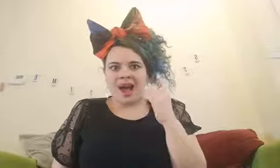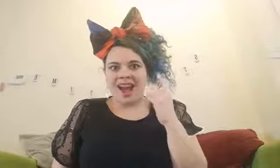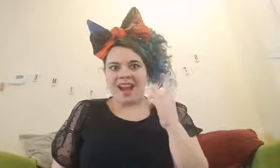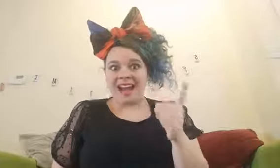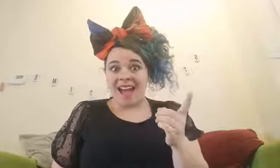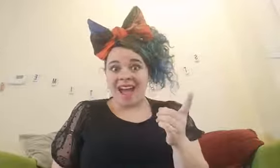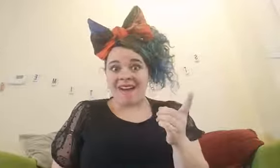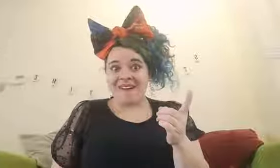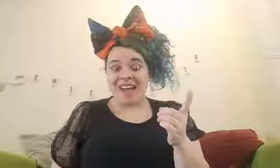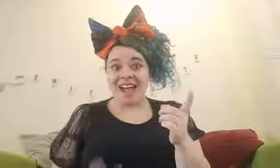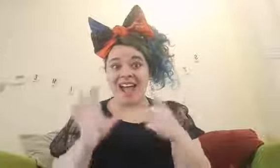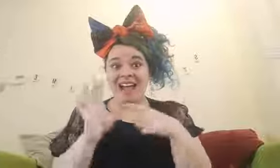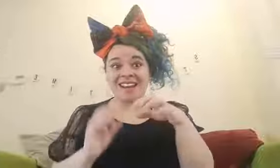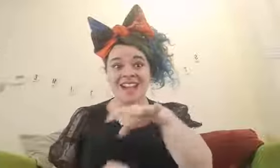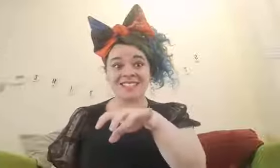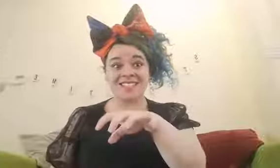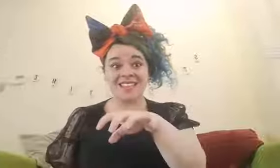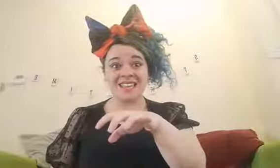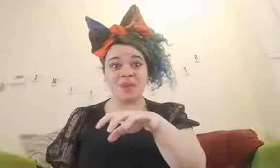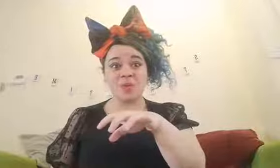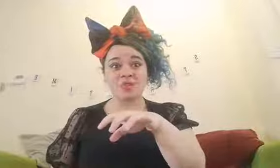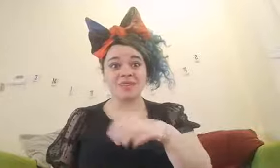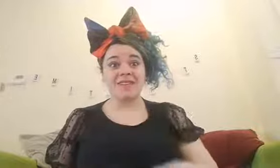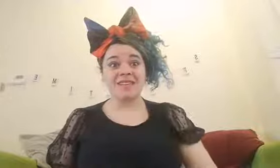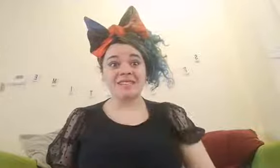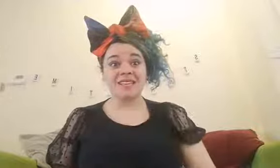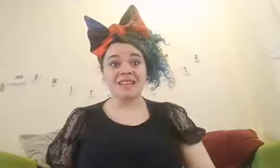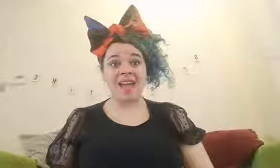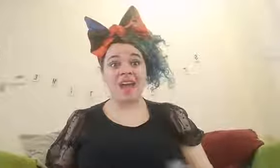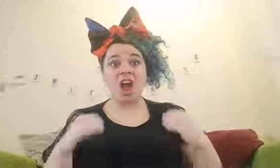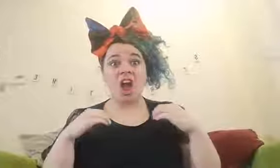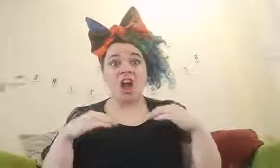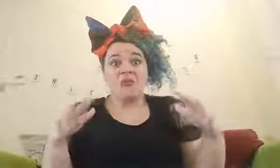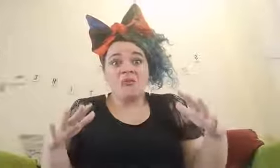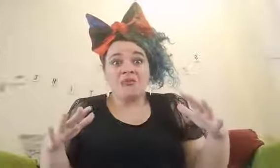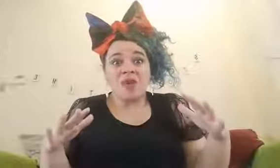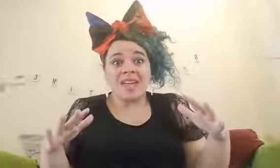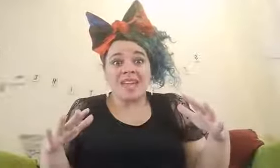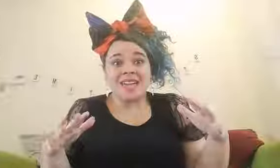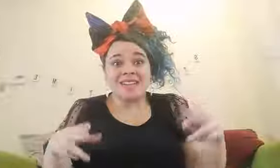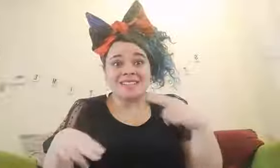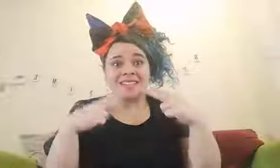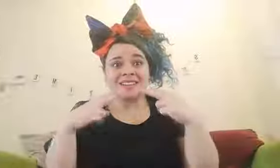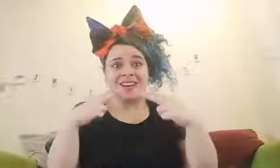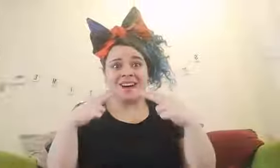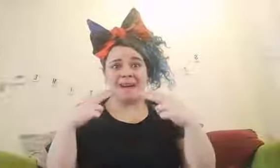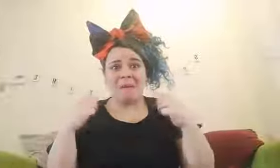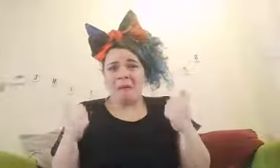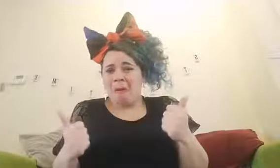And now, Anansi was going to get a free dinner.